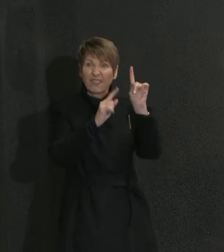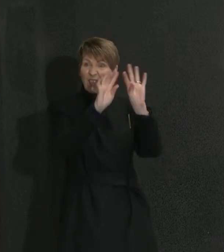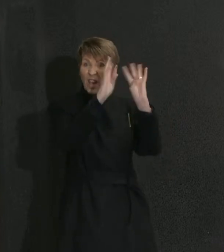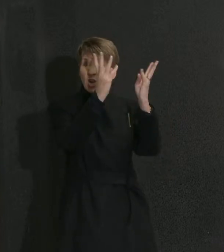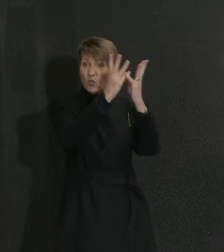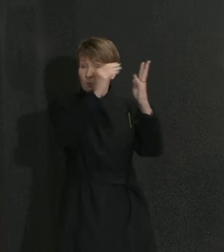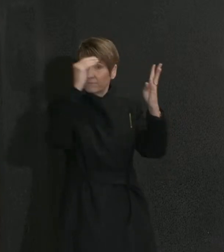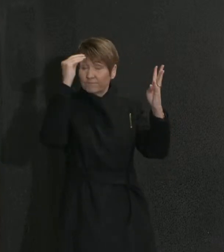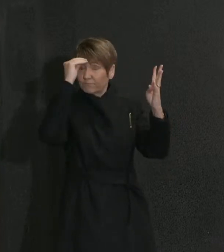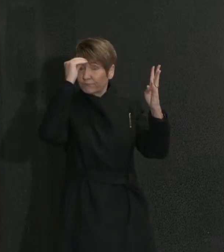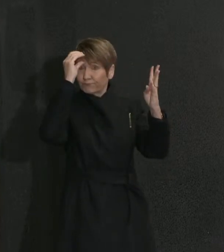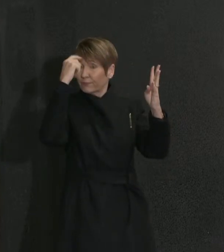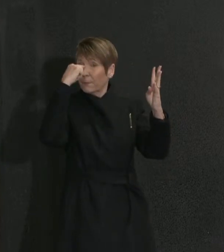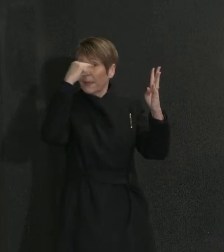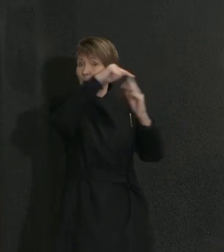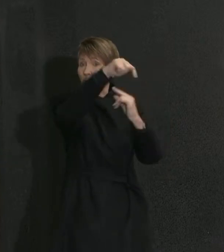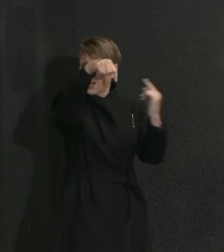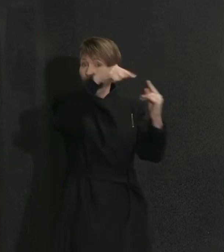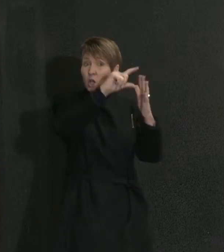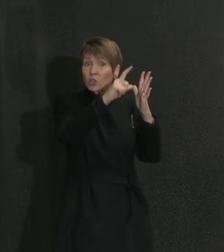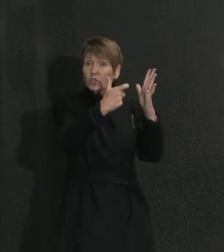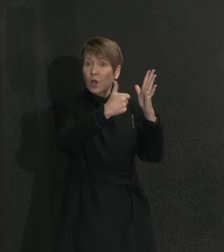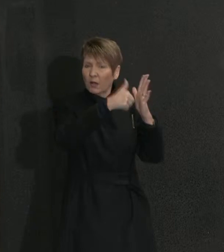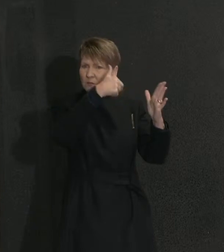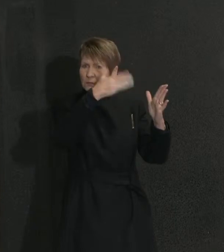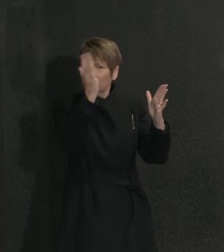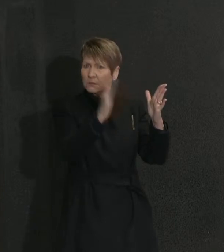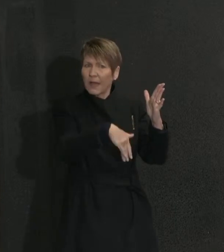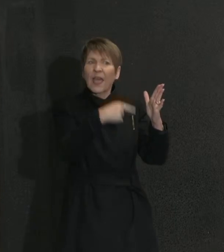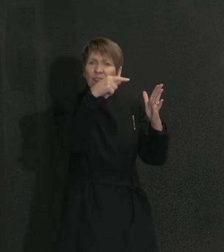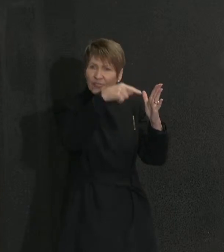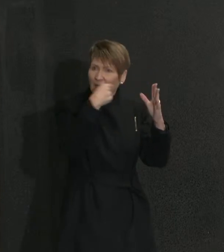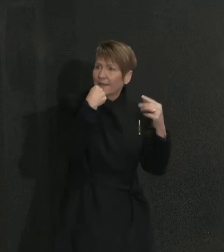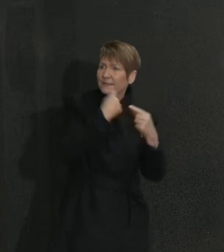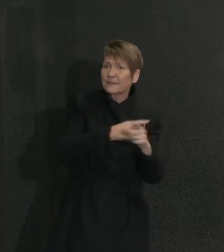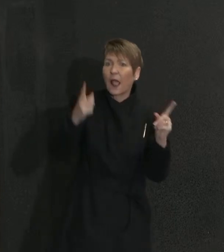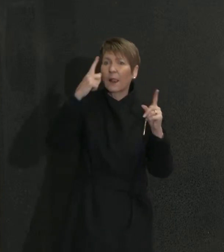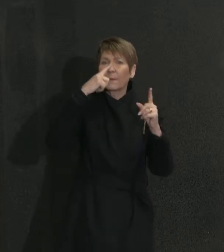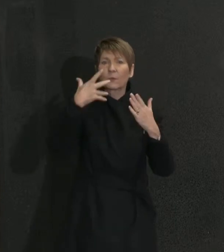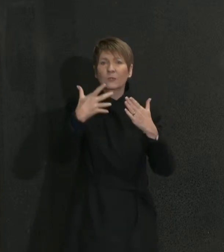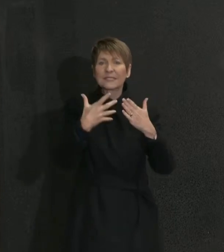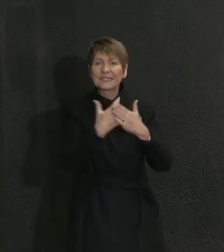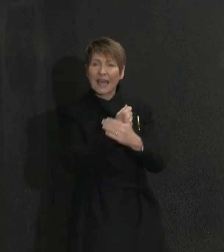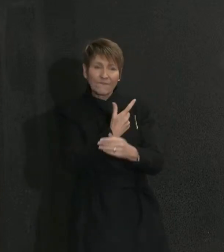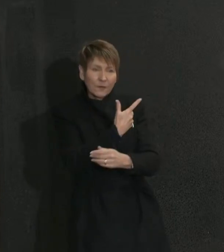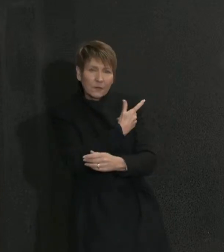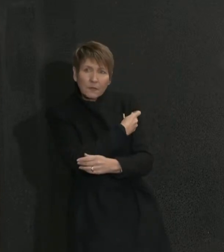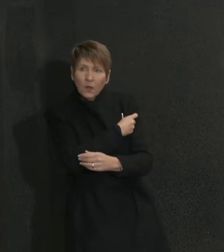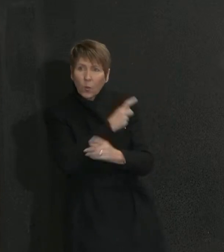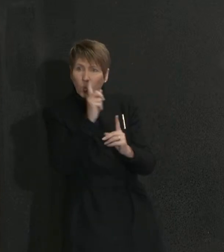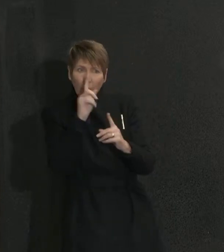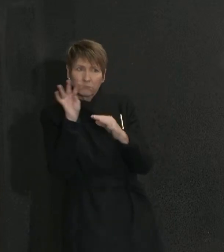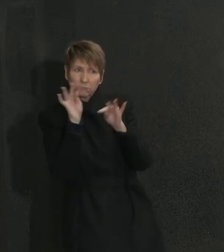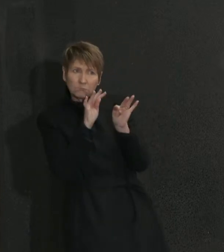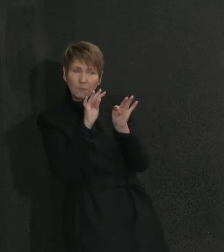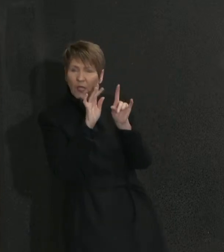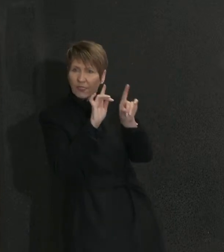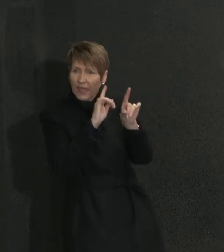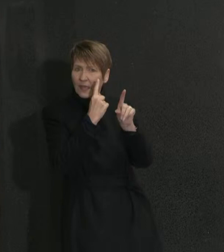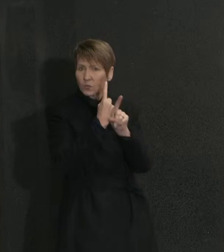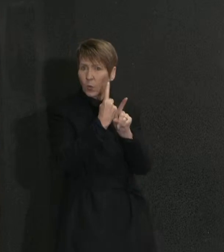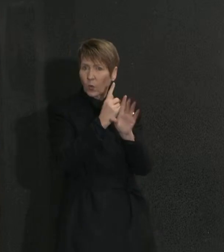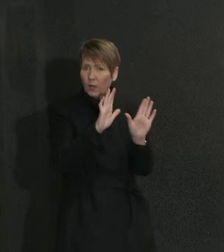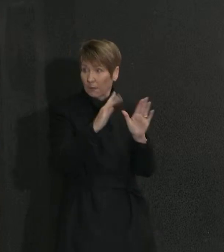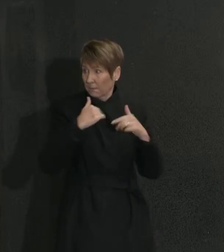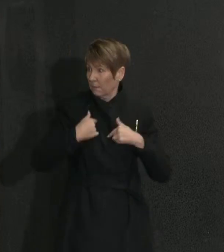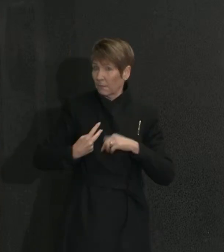about AstraZeneca. We have a stockpile. We have a likelihood of getting even more of that. And I think, far from hesitancy,